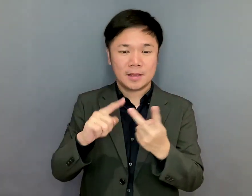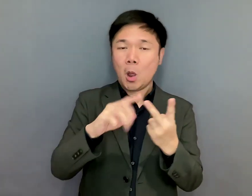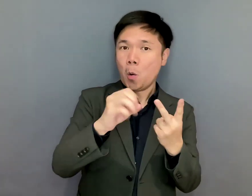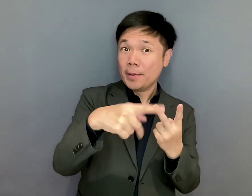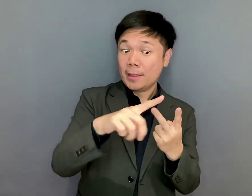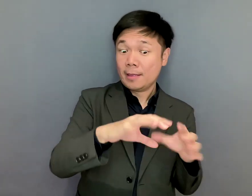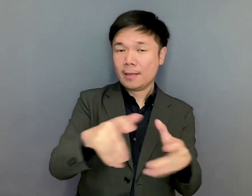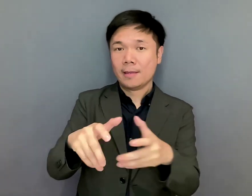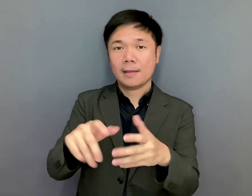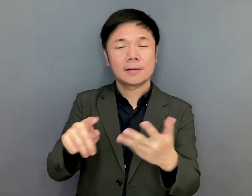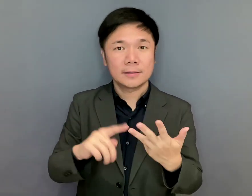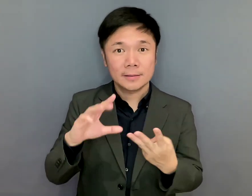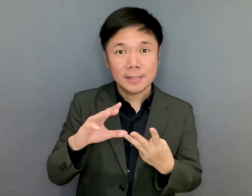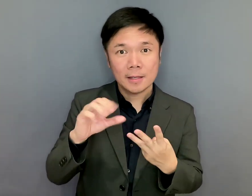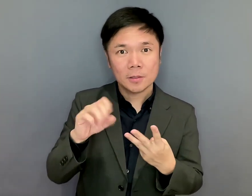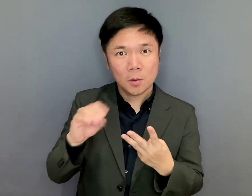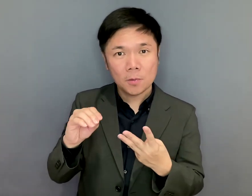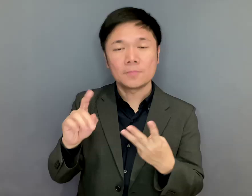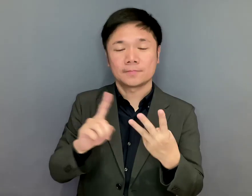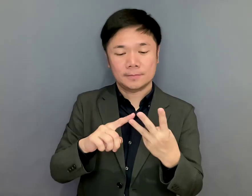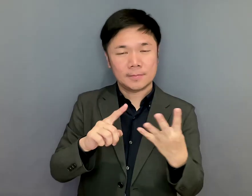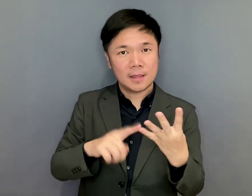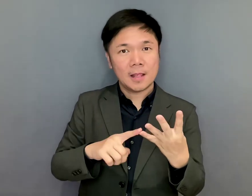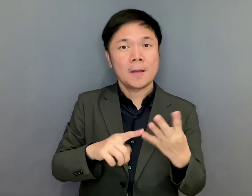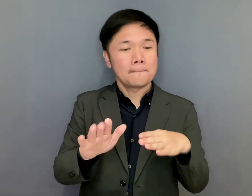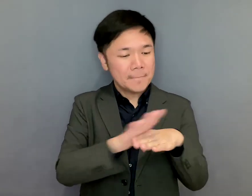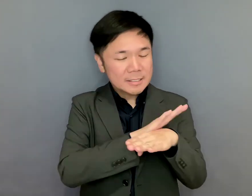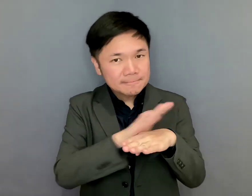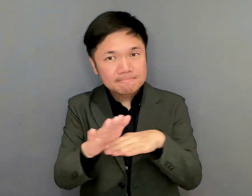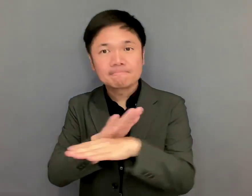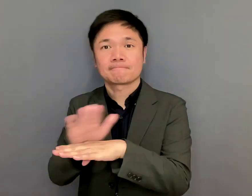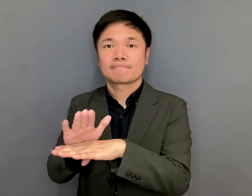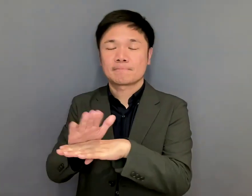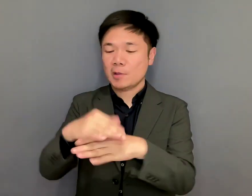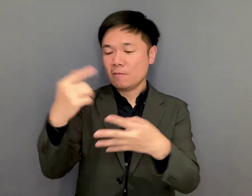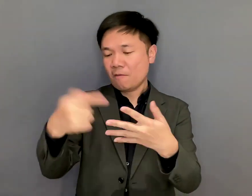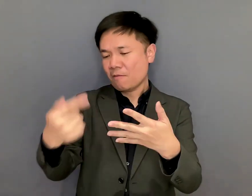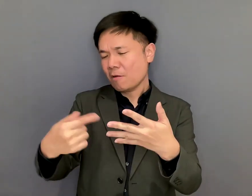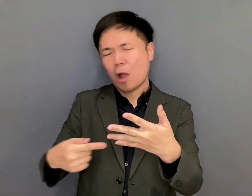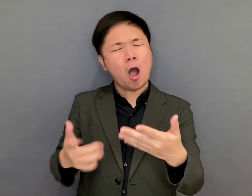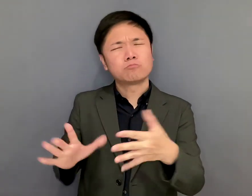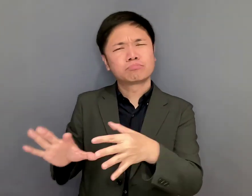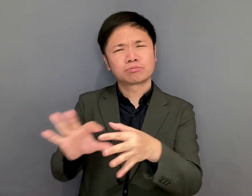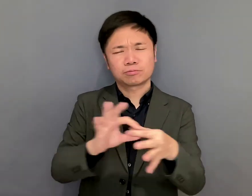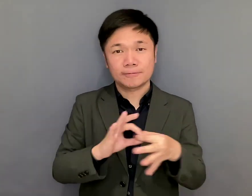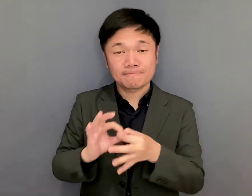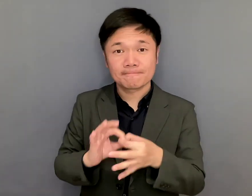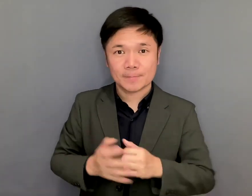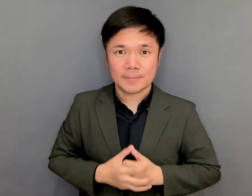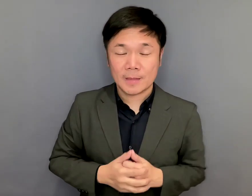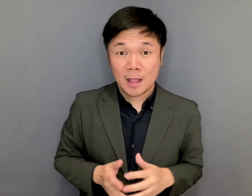OPDs, civil society, private sector, and a lot of other stakeholders